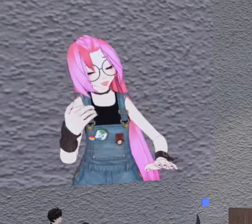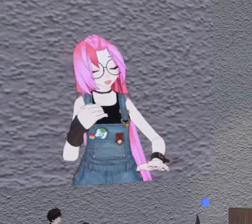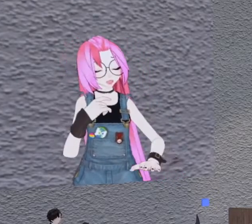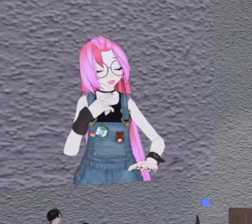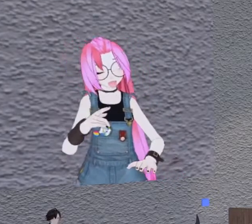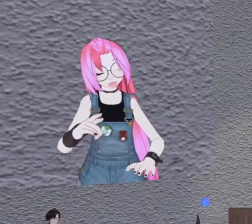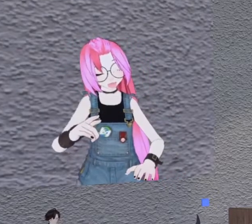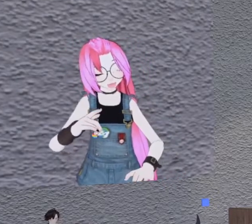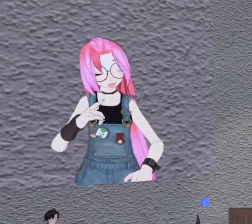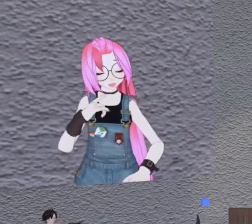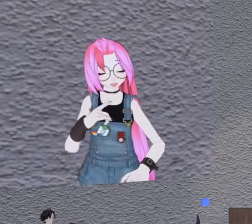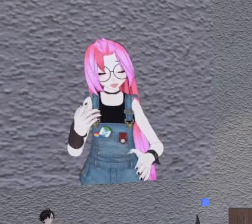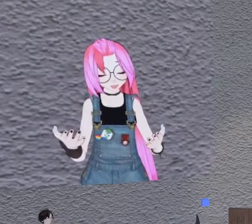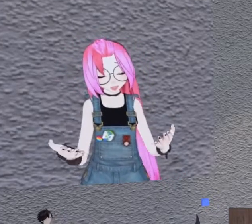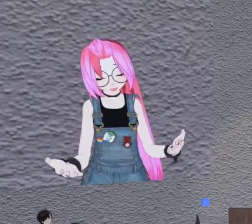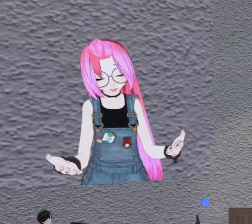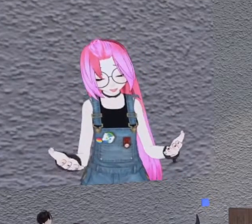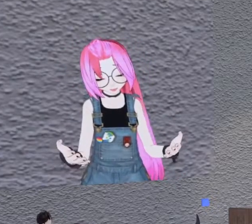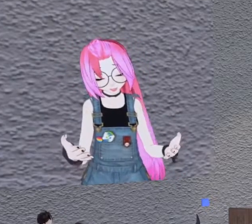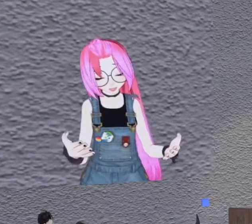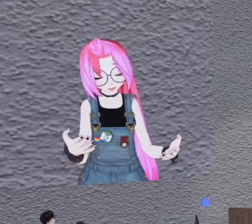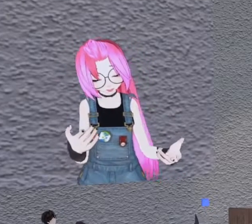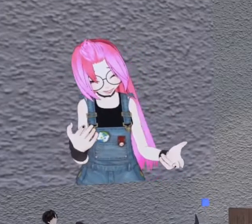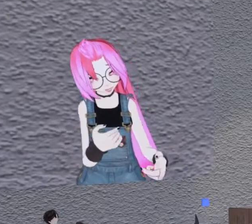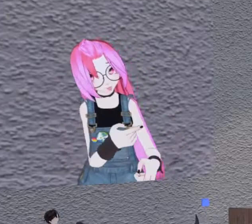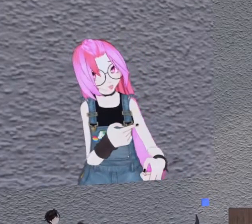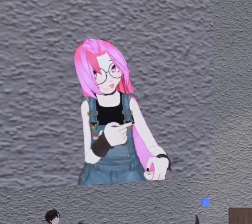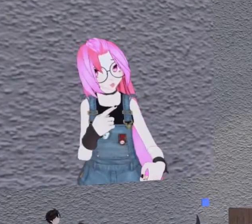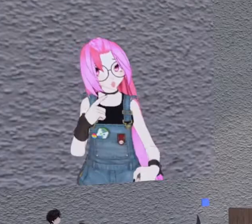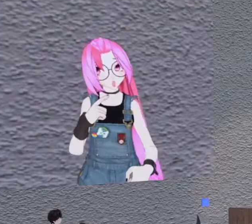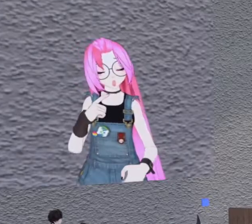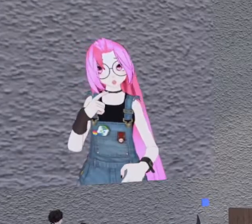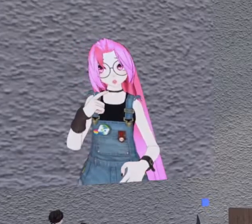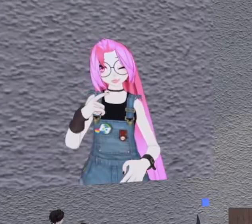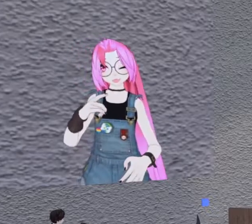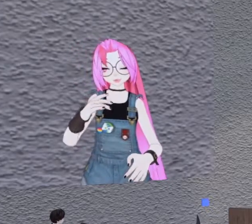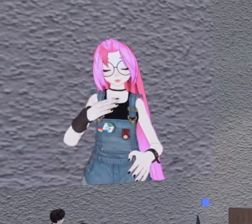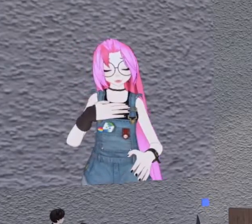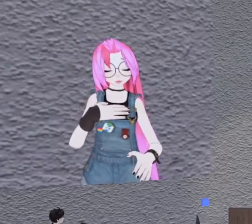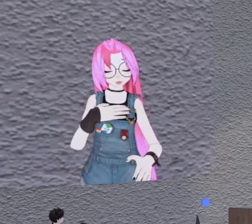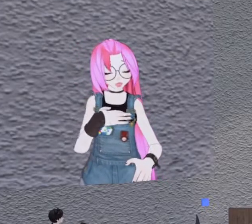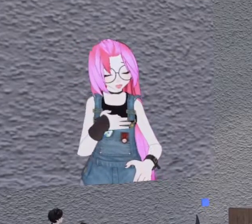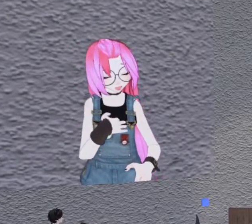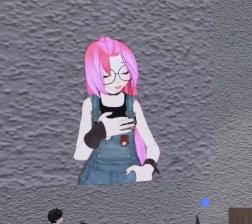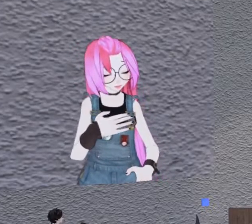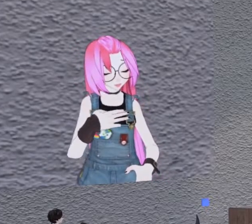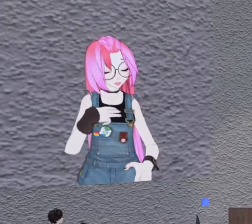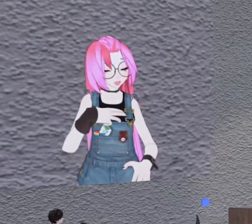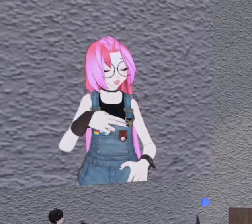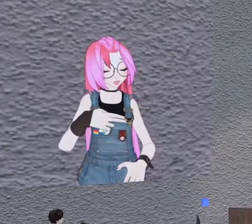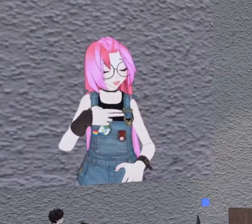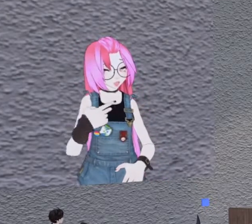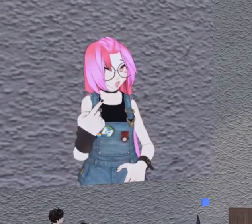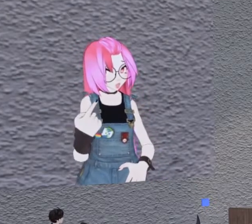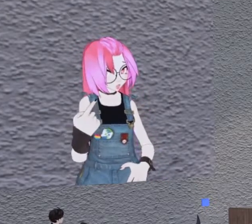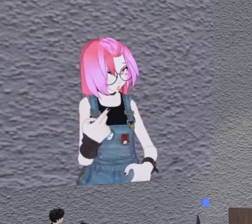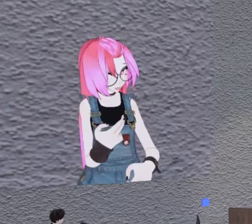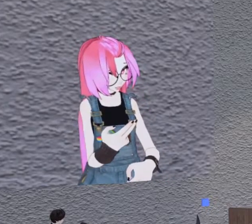sign for California is like that is because of the gold rush, right? So my personal one that I use has